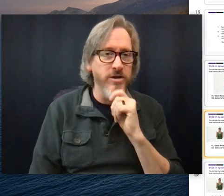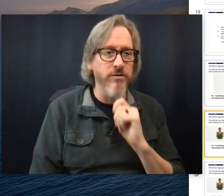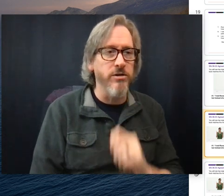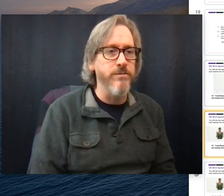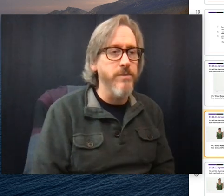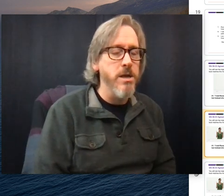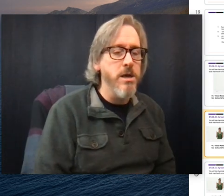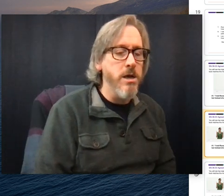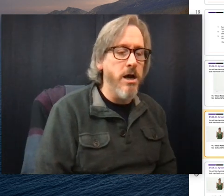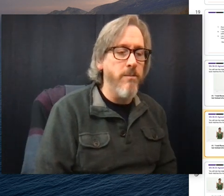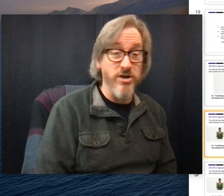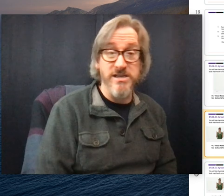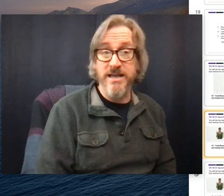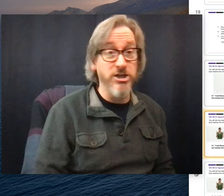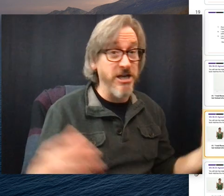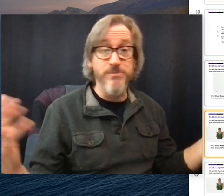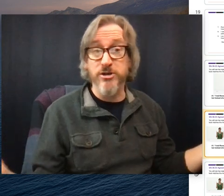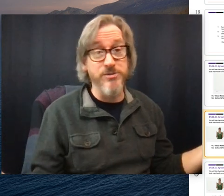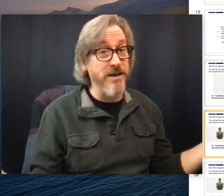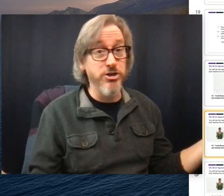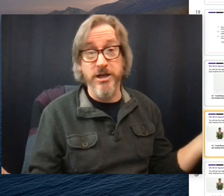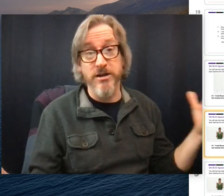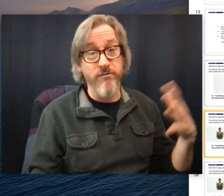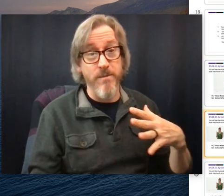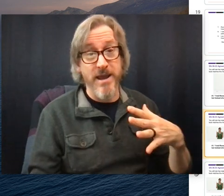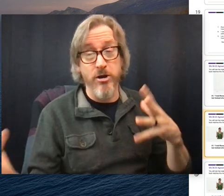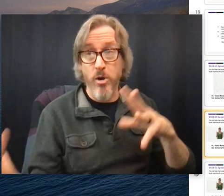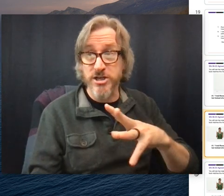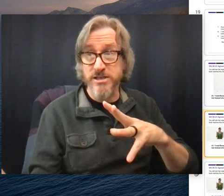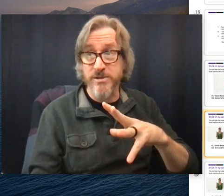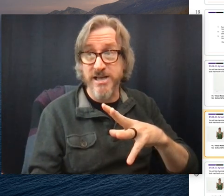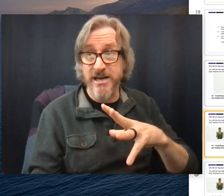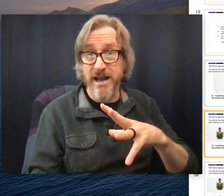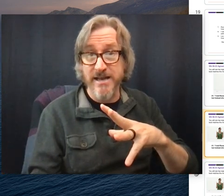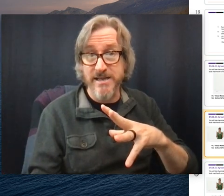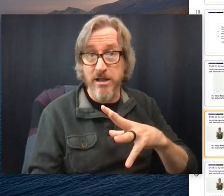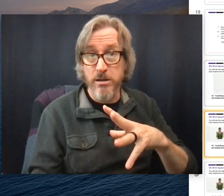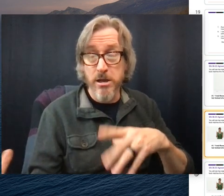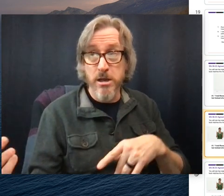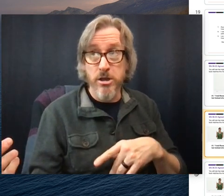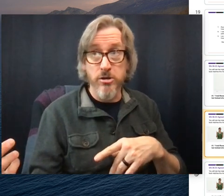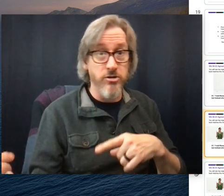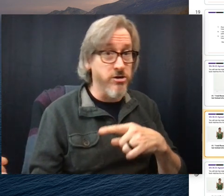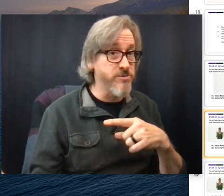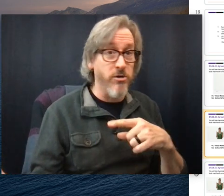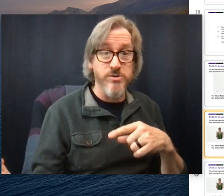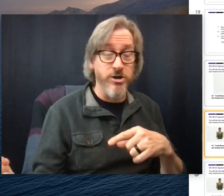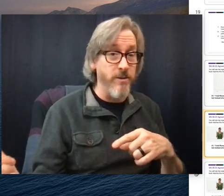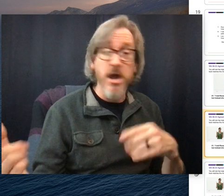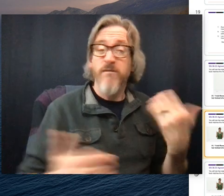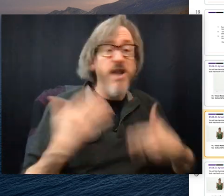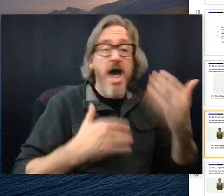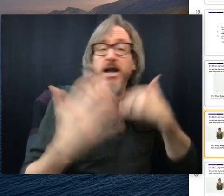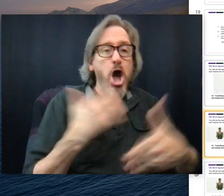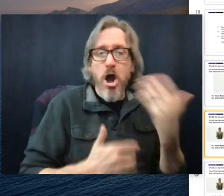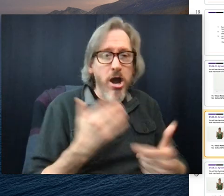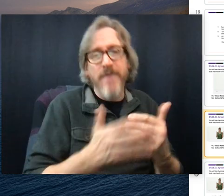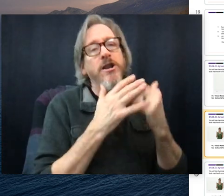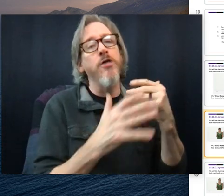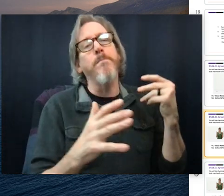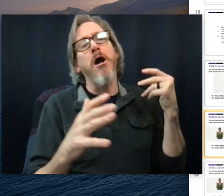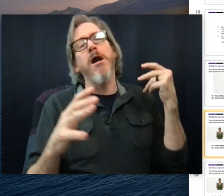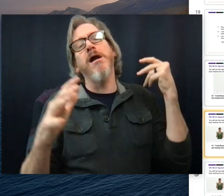more difficult. Translating a Shakespeare speech from watching someone sign it in ASL, there's parts where you're going to be flying